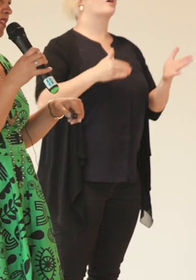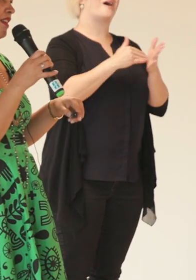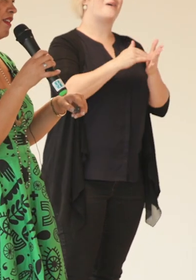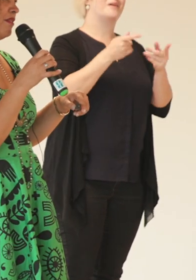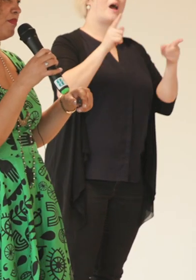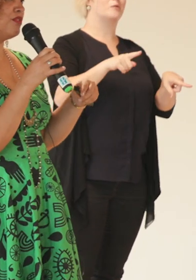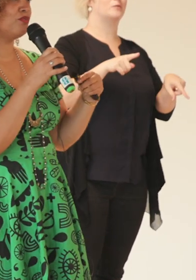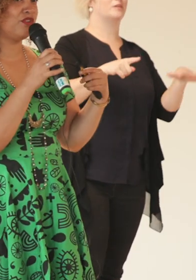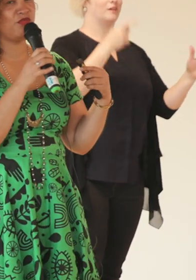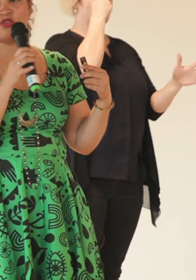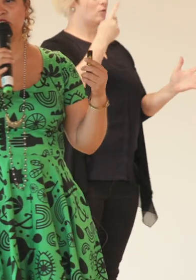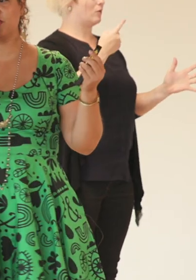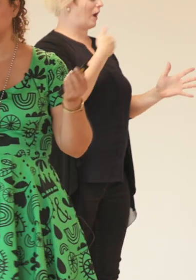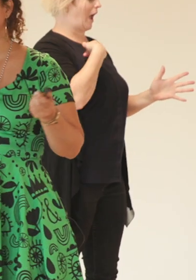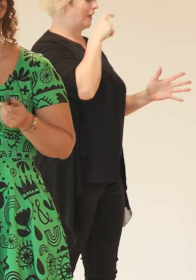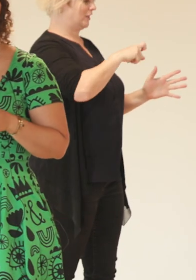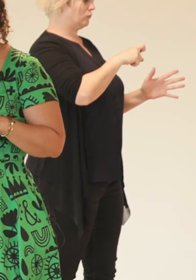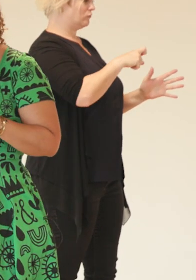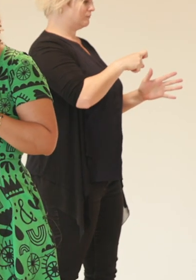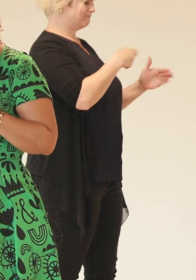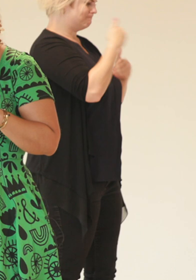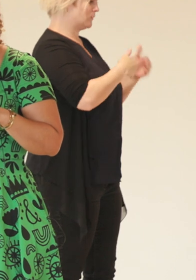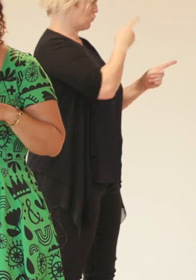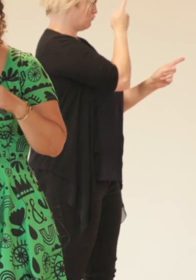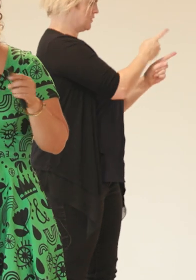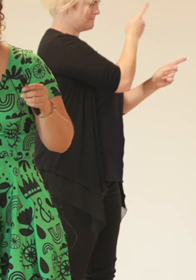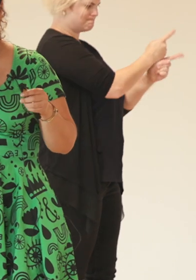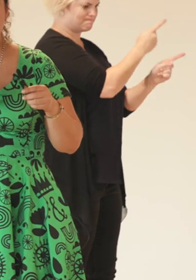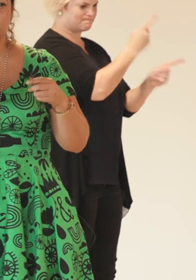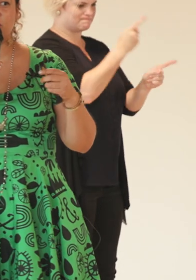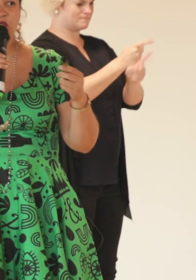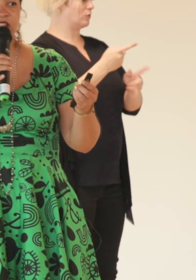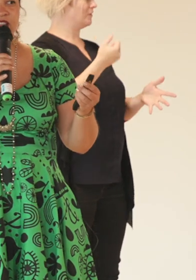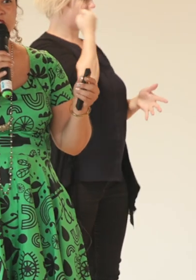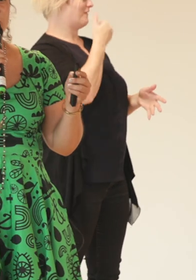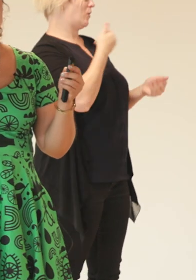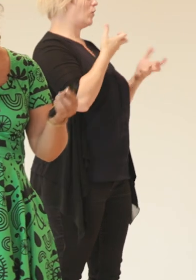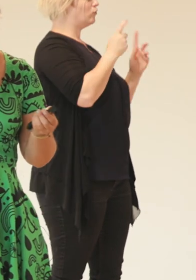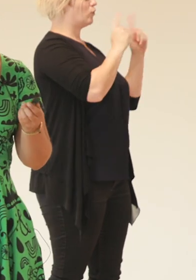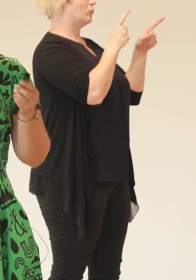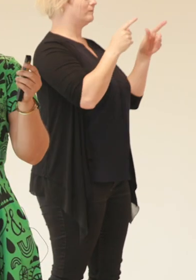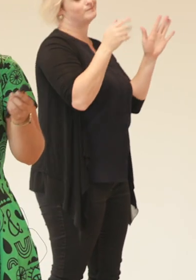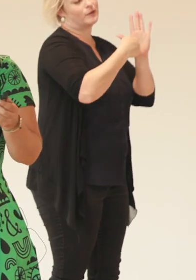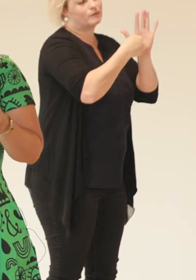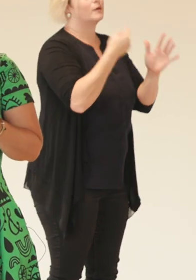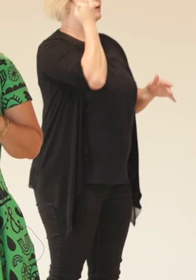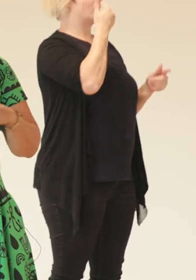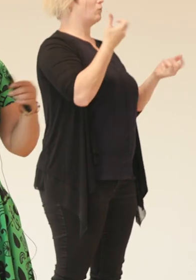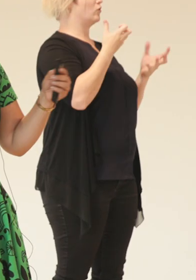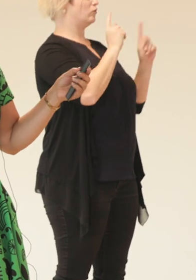doing the right thing, because when you want to go to the right restaurant, the best restaurant, you Google it, and Google tells you where that